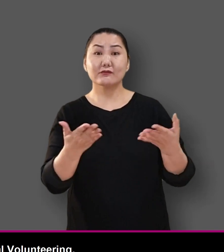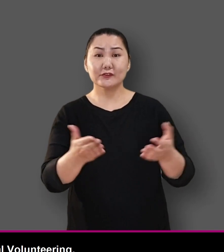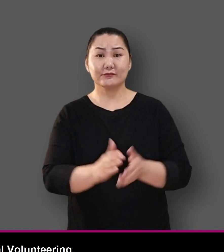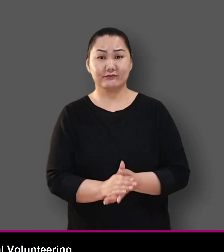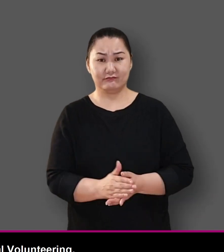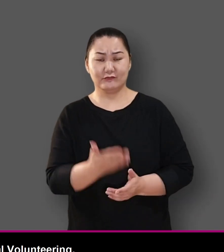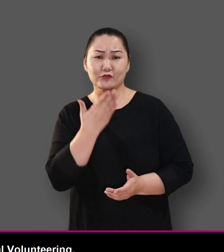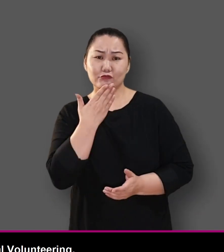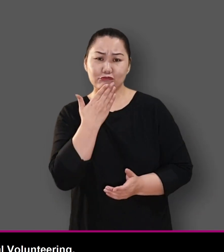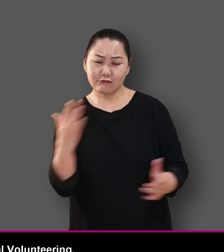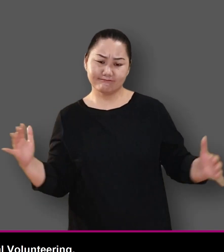relational volunteering,